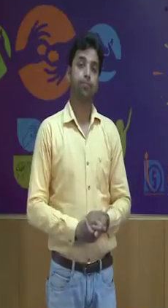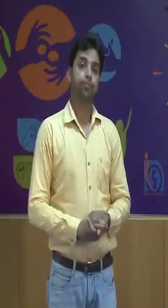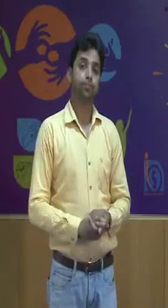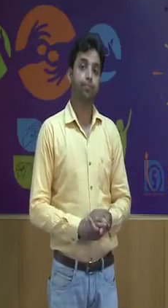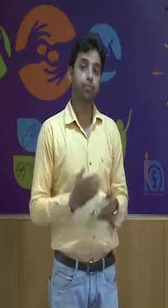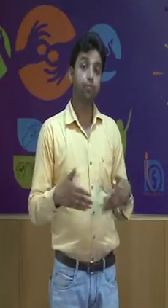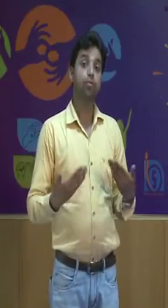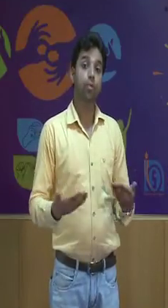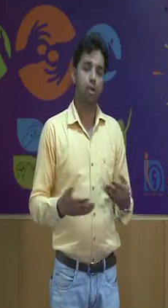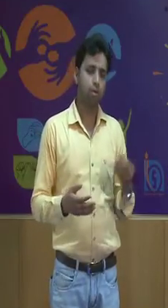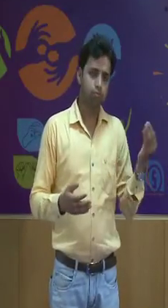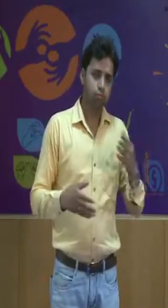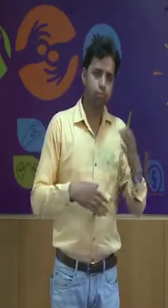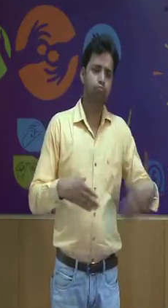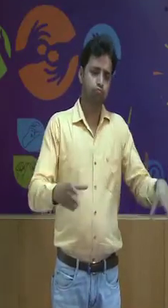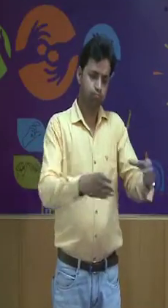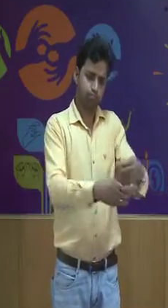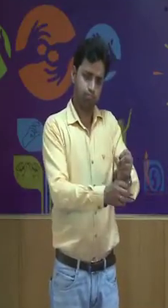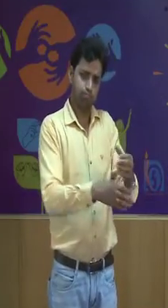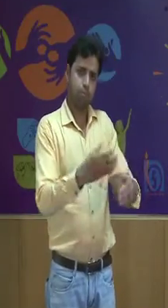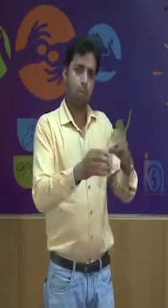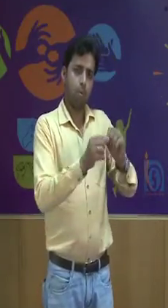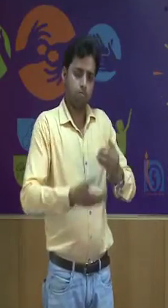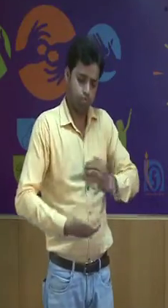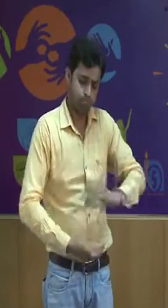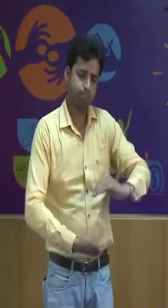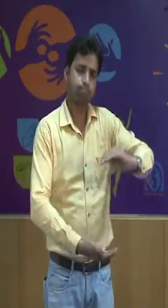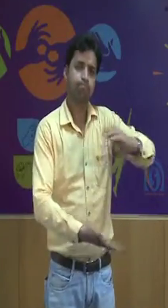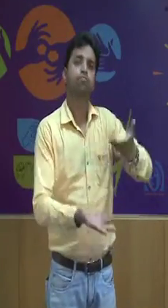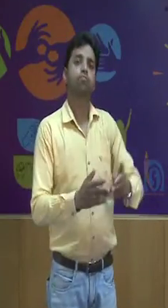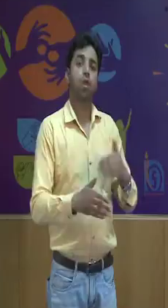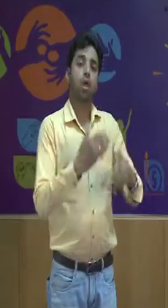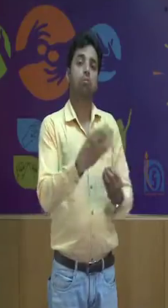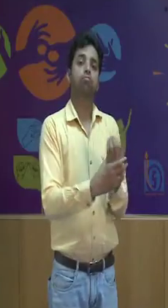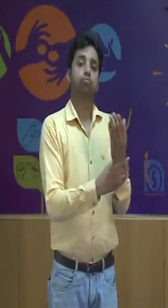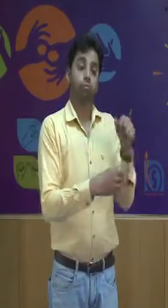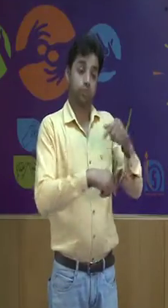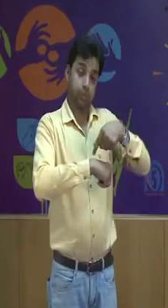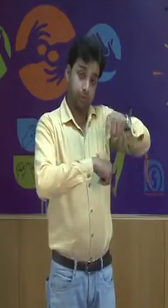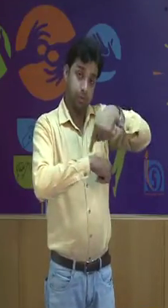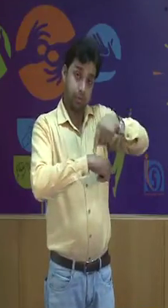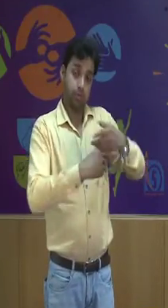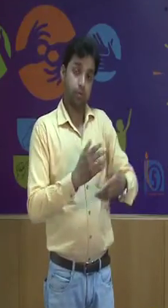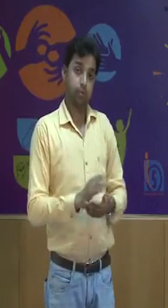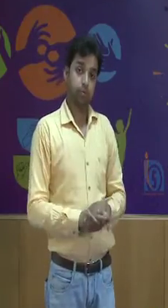However, a new group of castes were born during this period